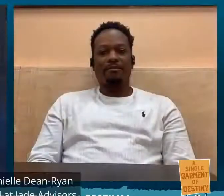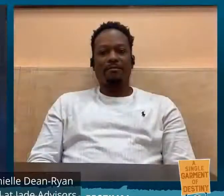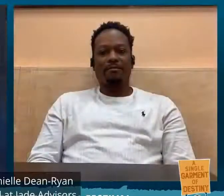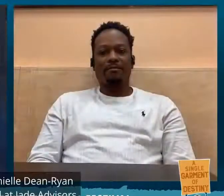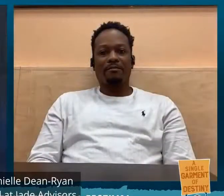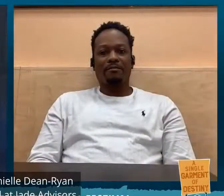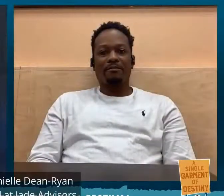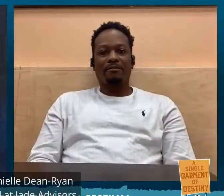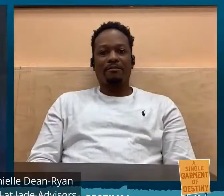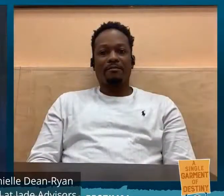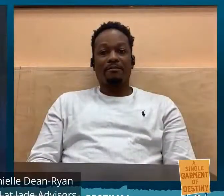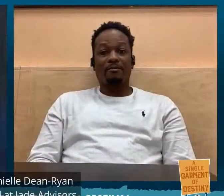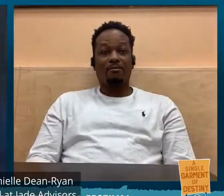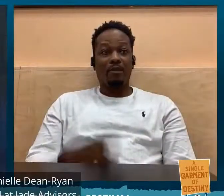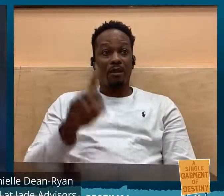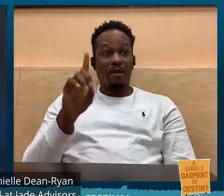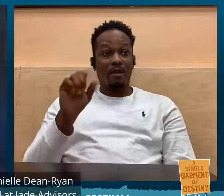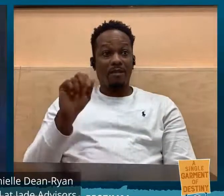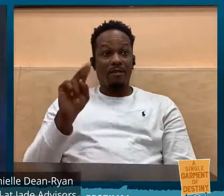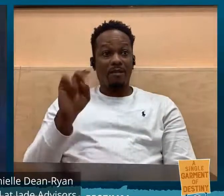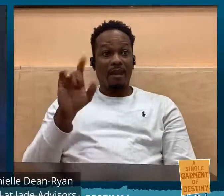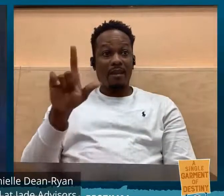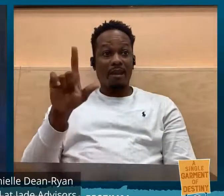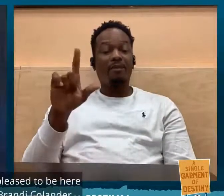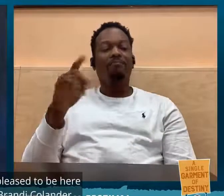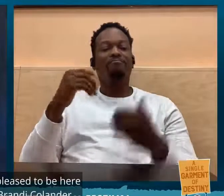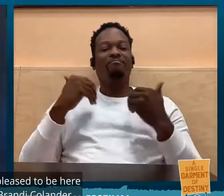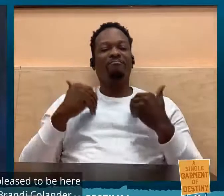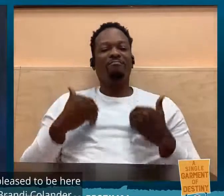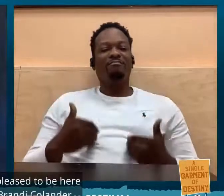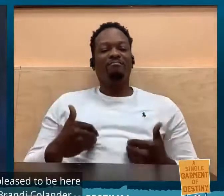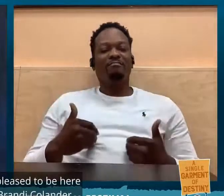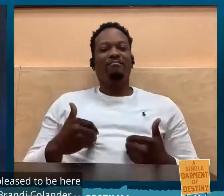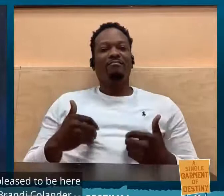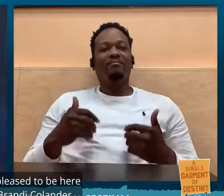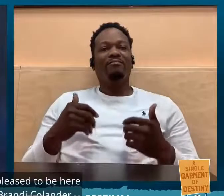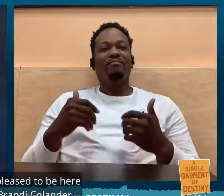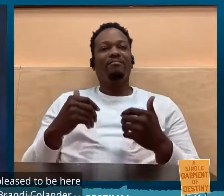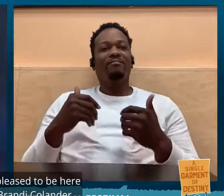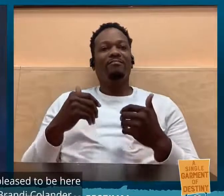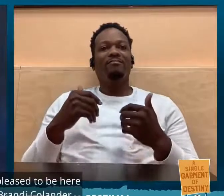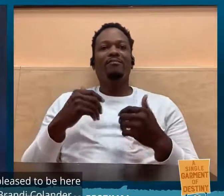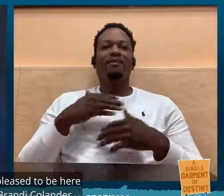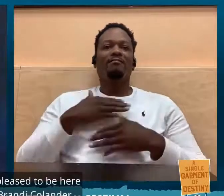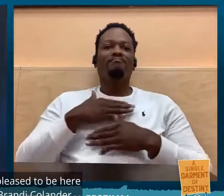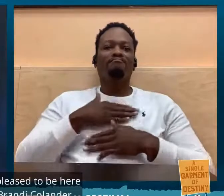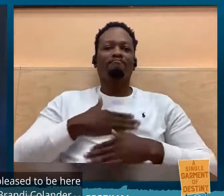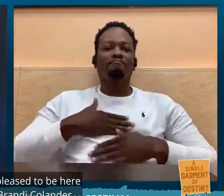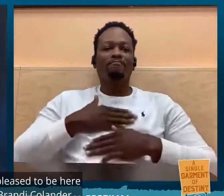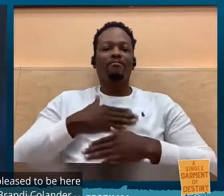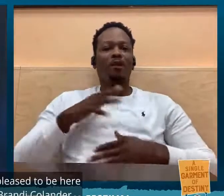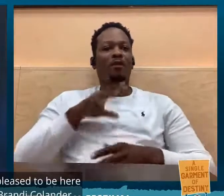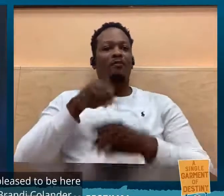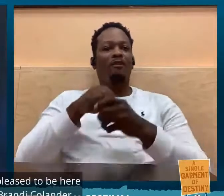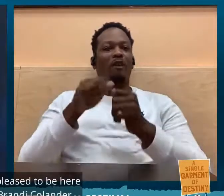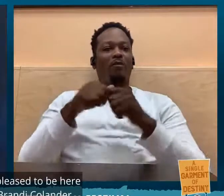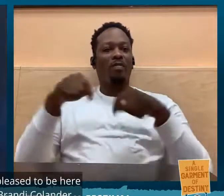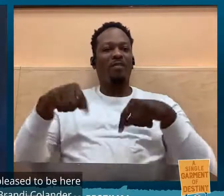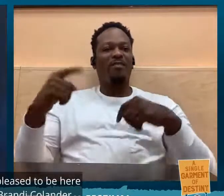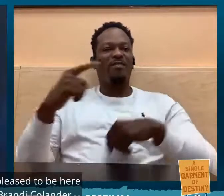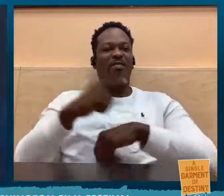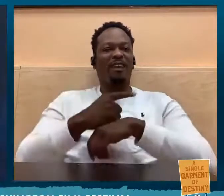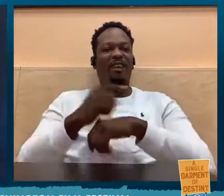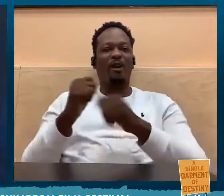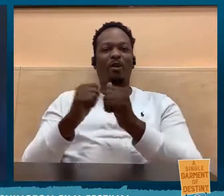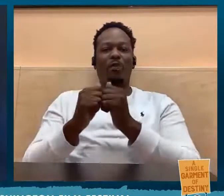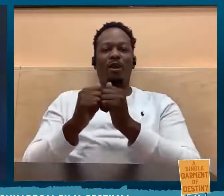This is Danielle, Deane-Ryan, principal at Jade Advisors, and I am so pleased to be here today